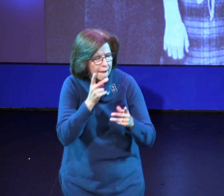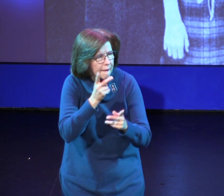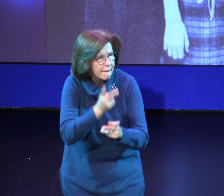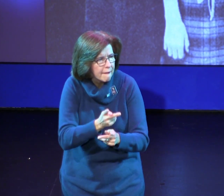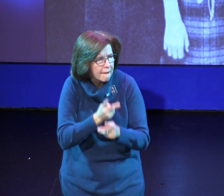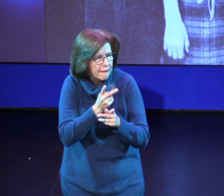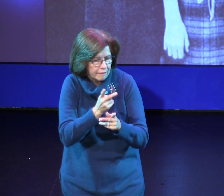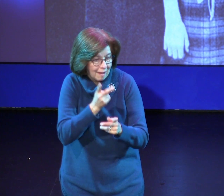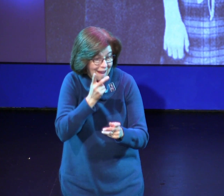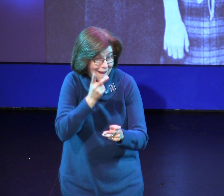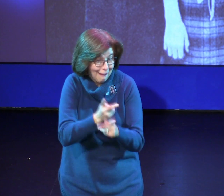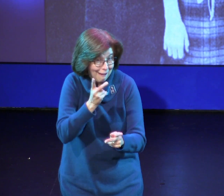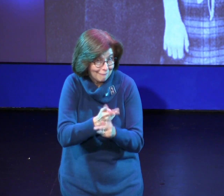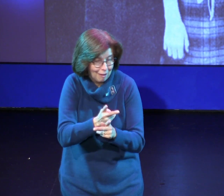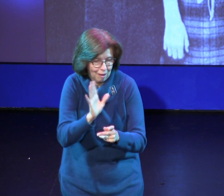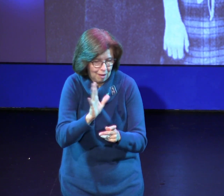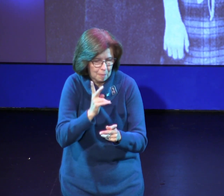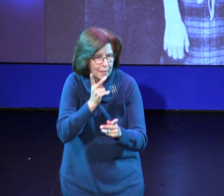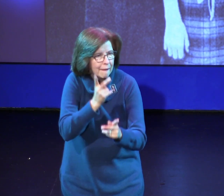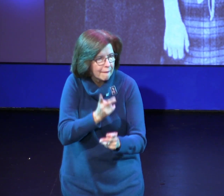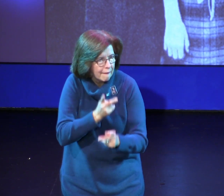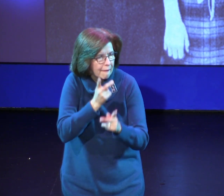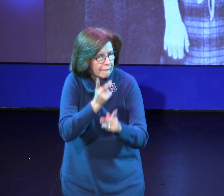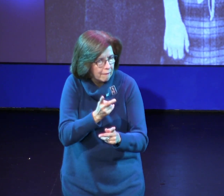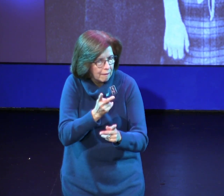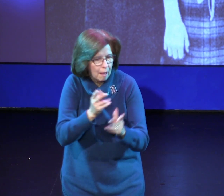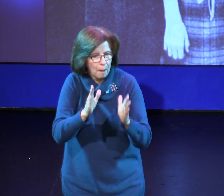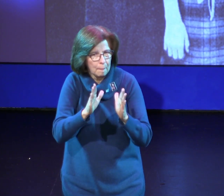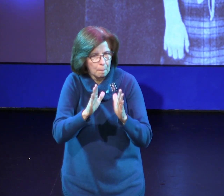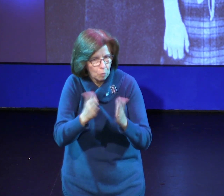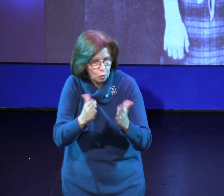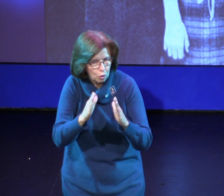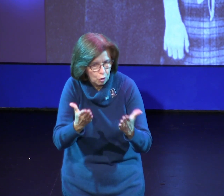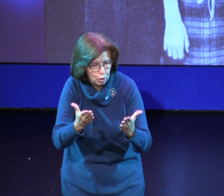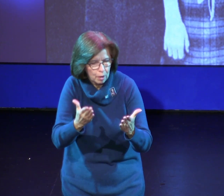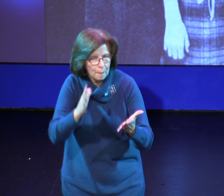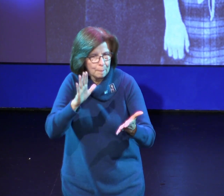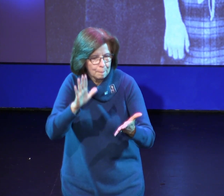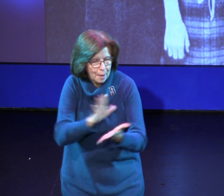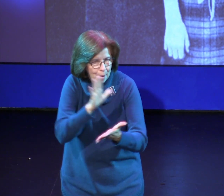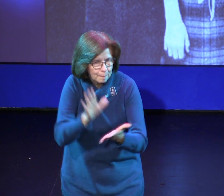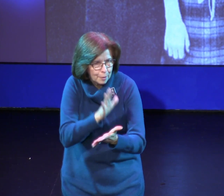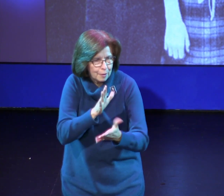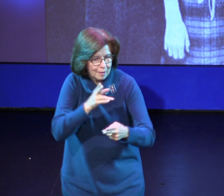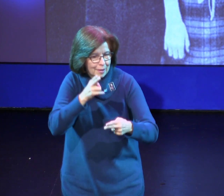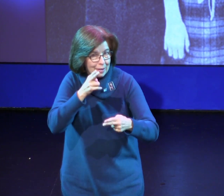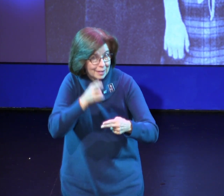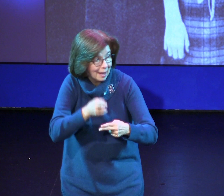So if maybe instead of touching their hands while they were signing, they stopped the signs